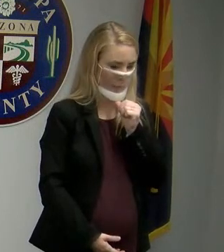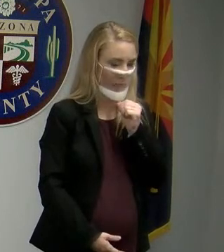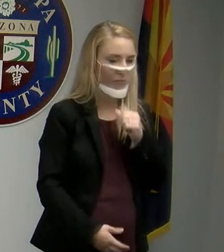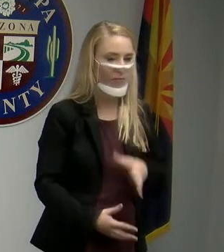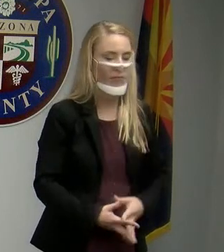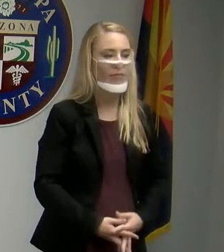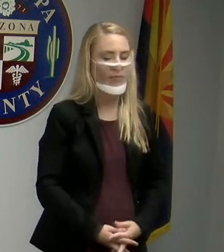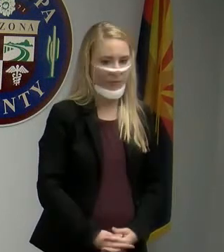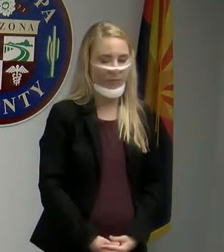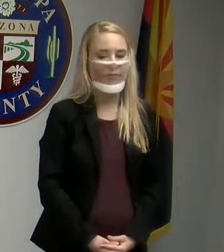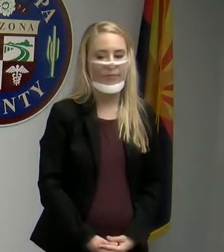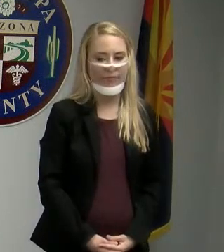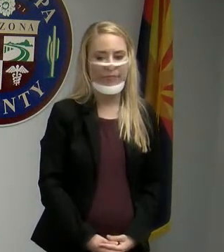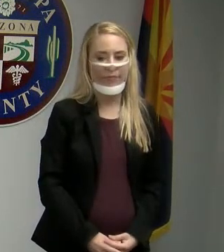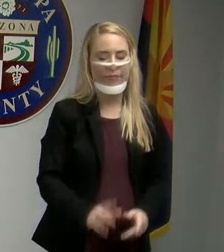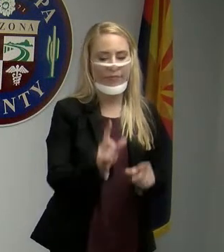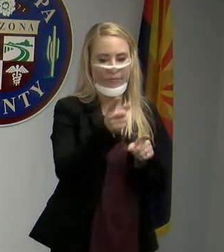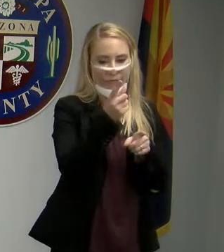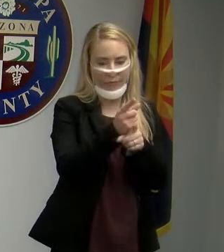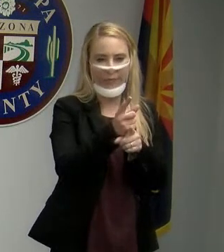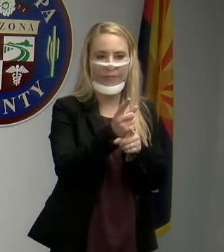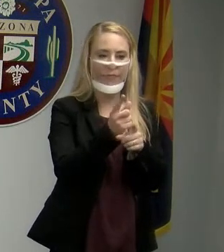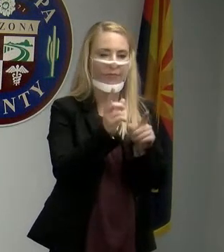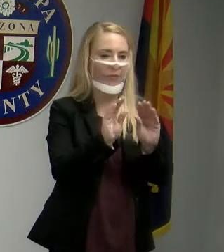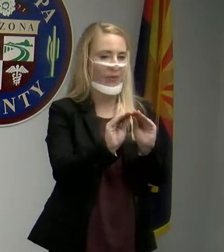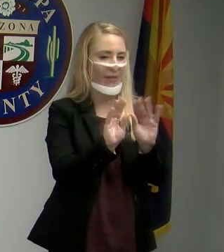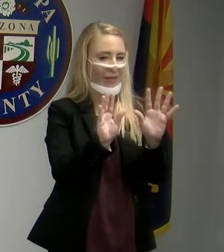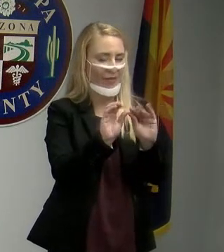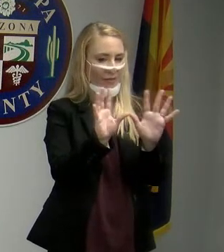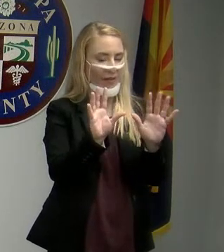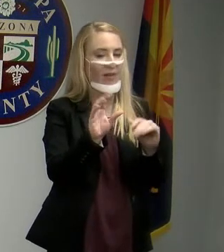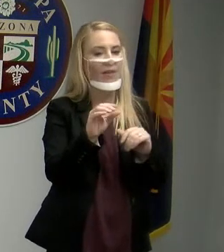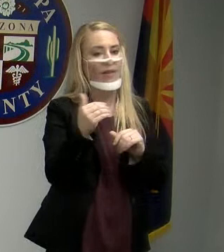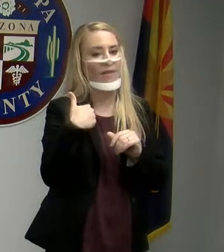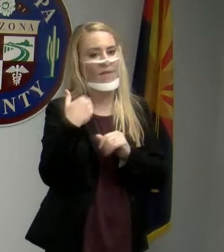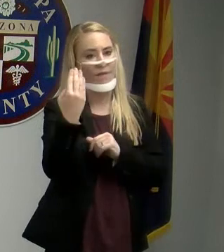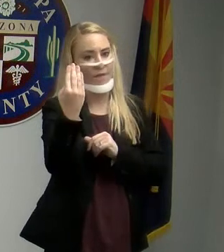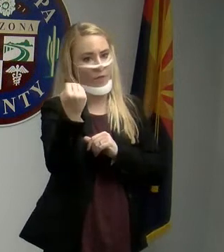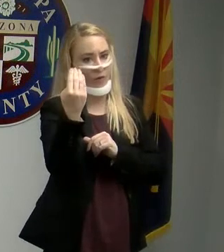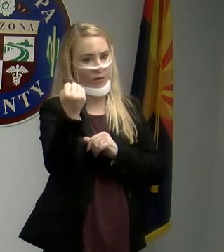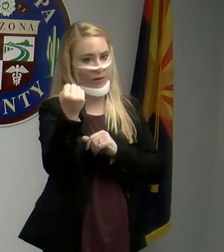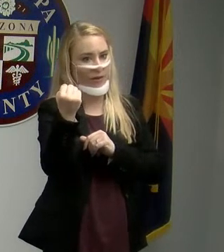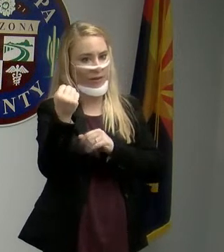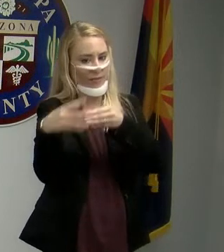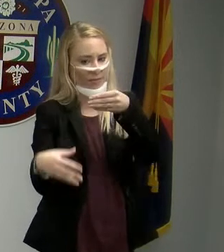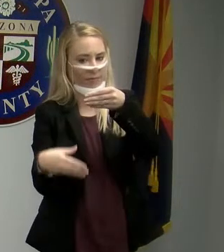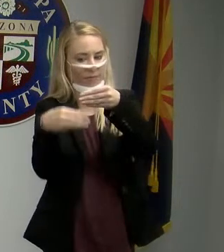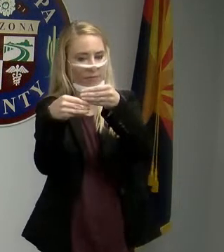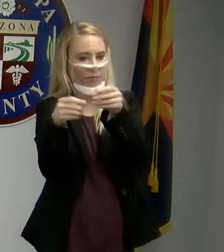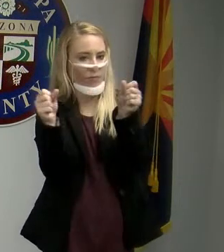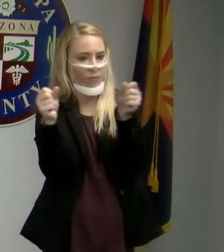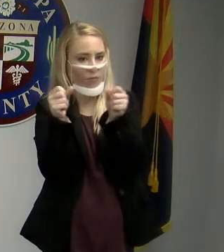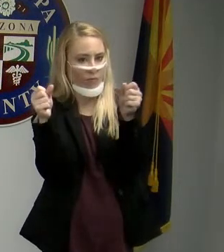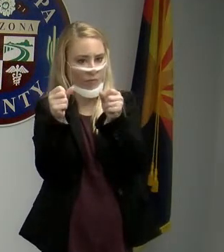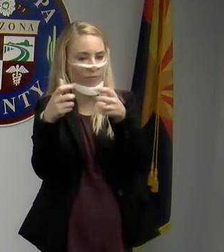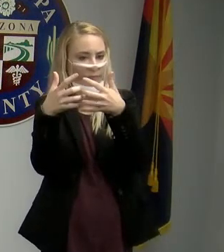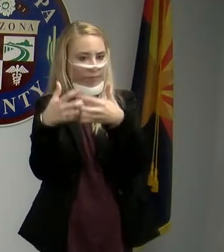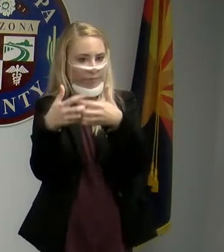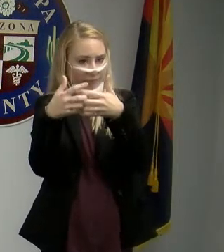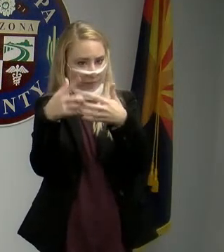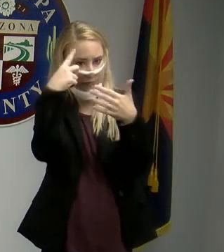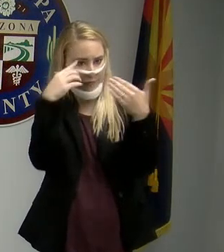Right. So to clarify from an earlier question, there's 14 coolers that we will eventually have in place by the end of the week next